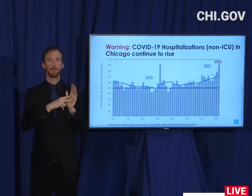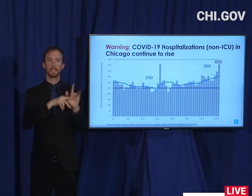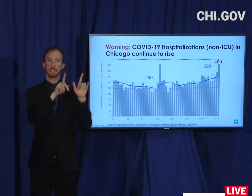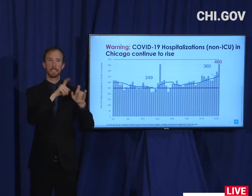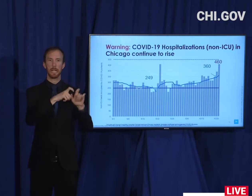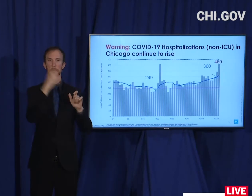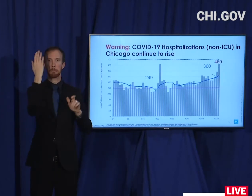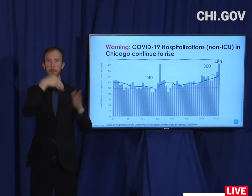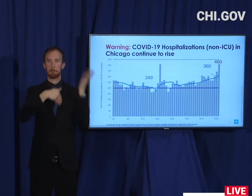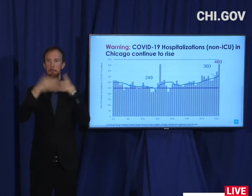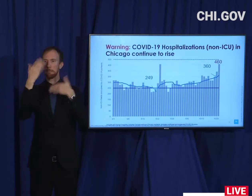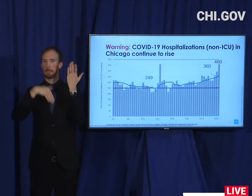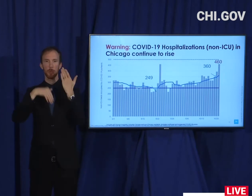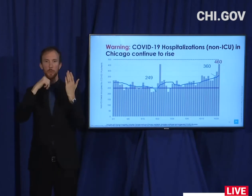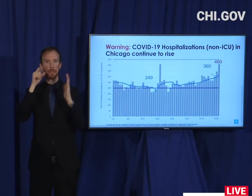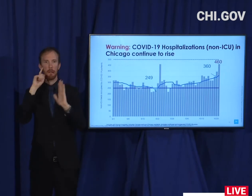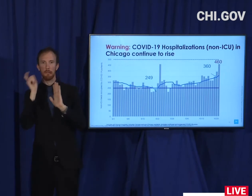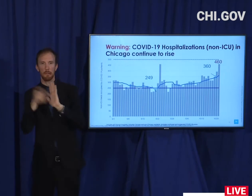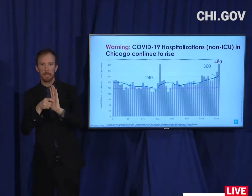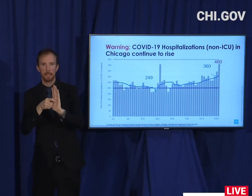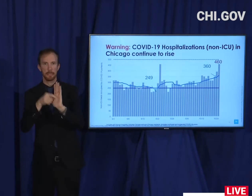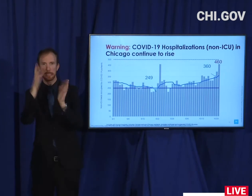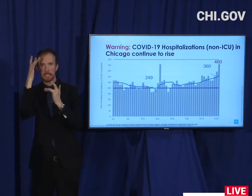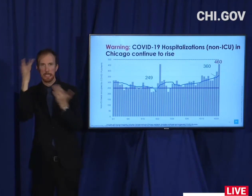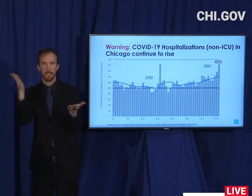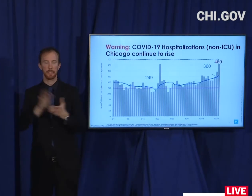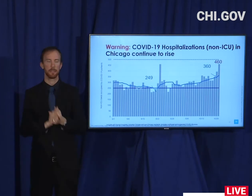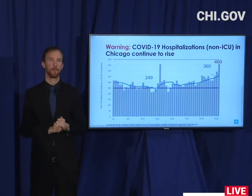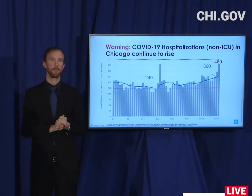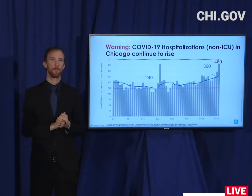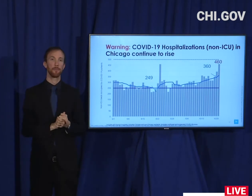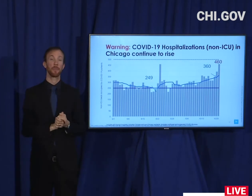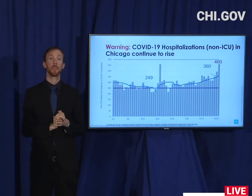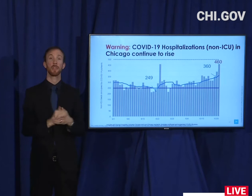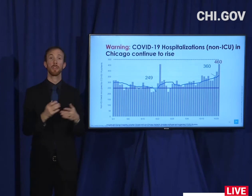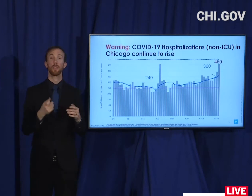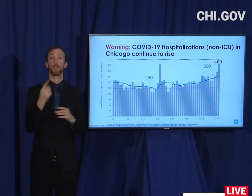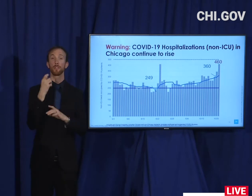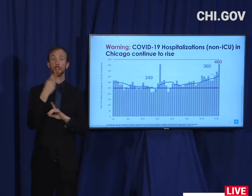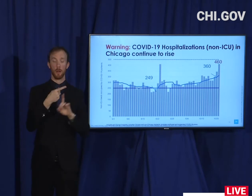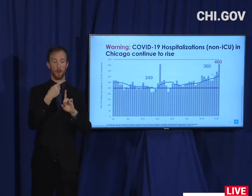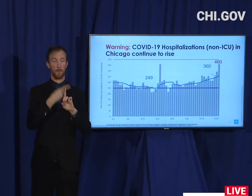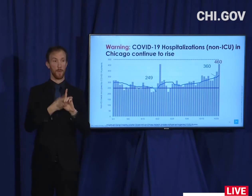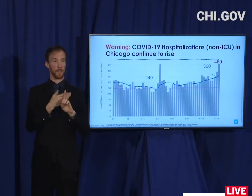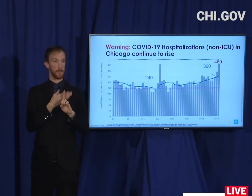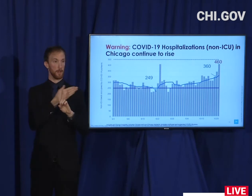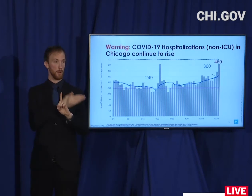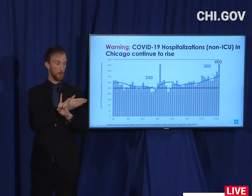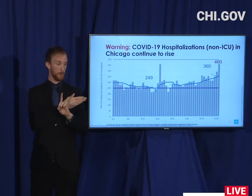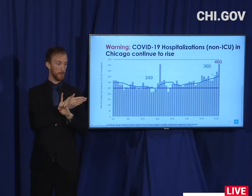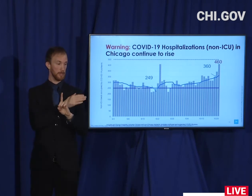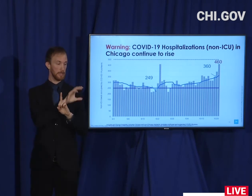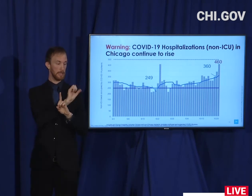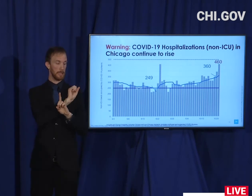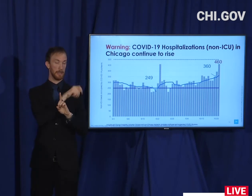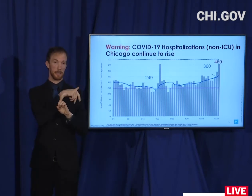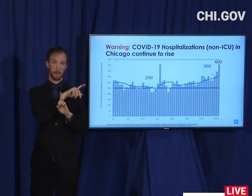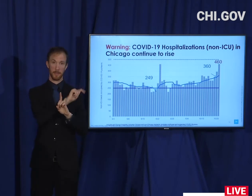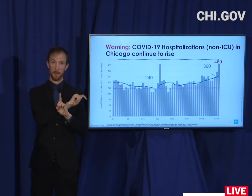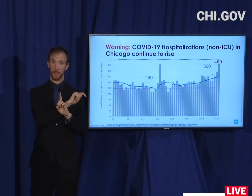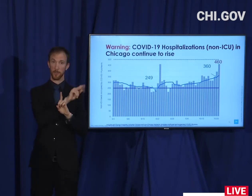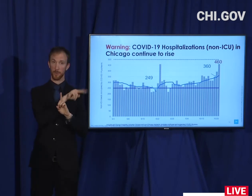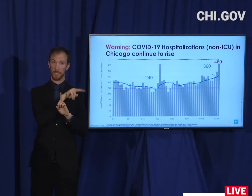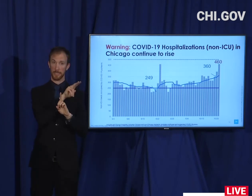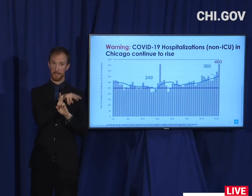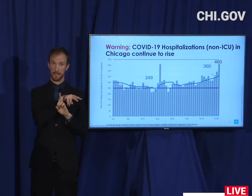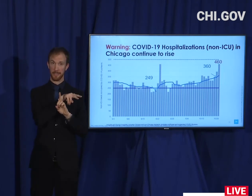then COVID hospitalizations. 1 month ago from today, September 22nd, was our low point